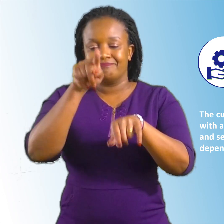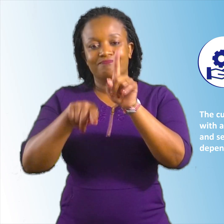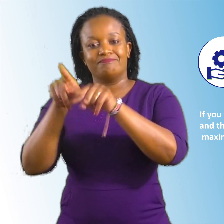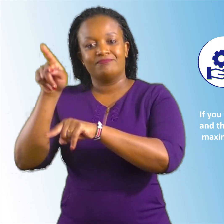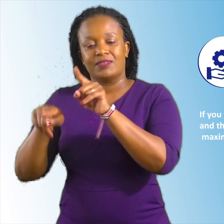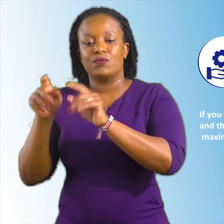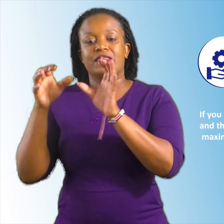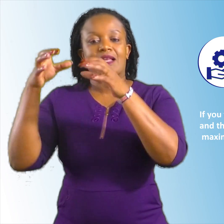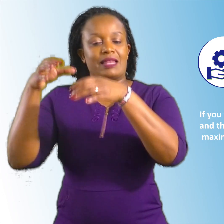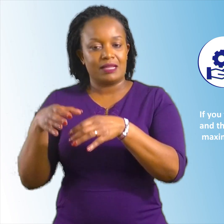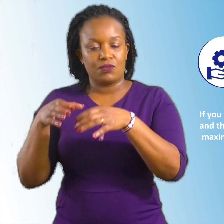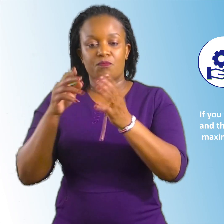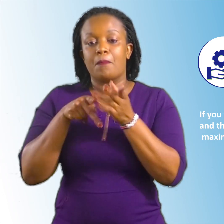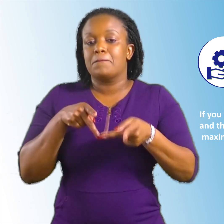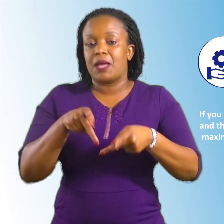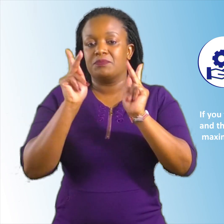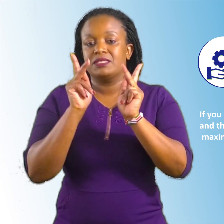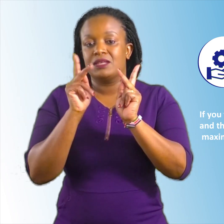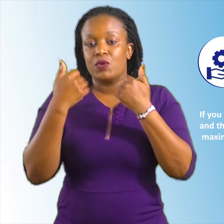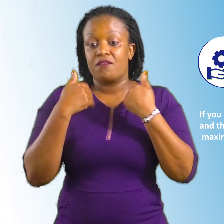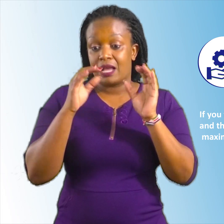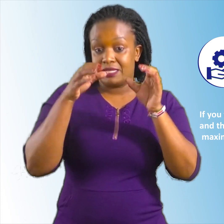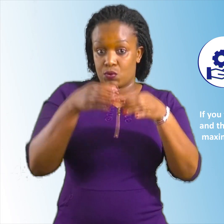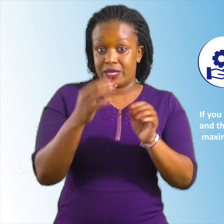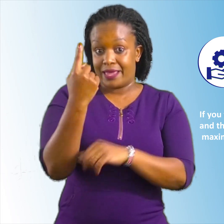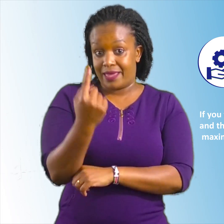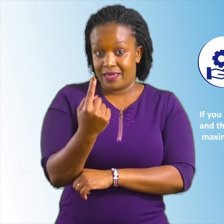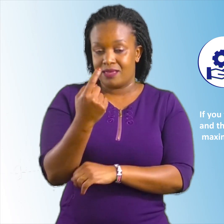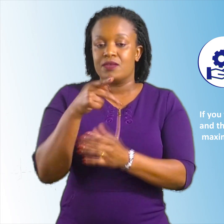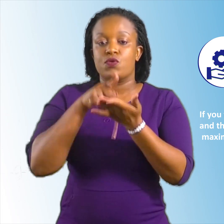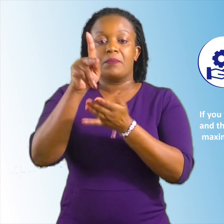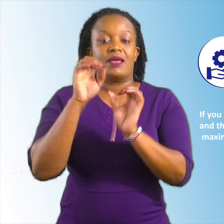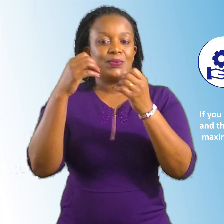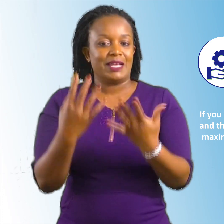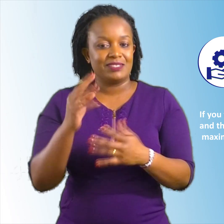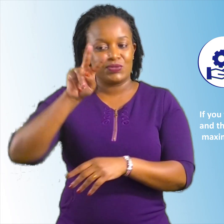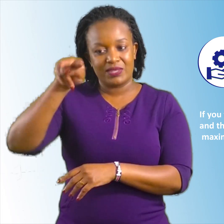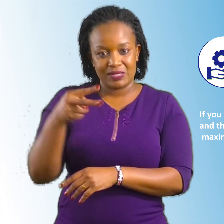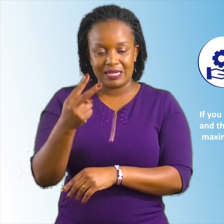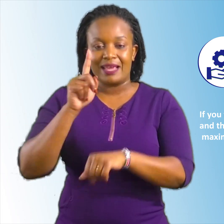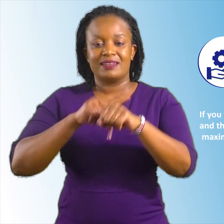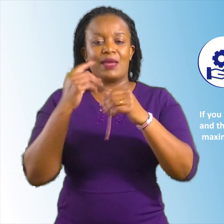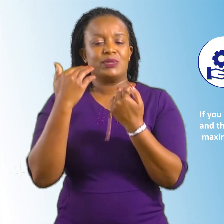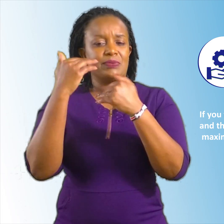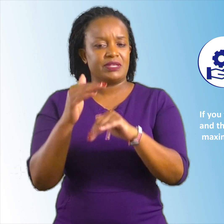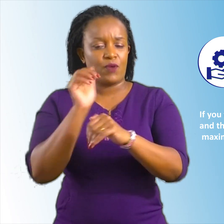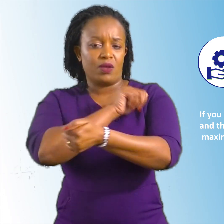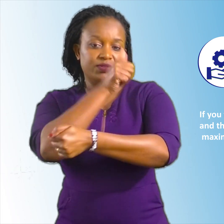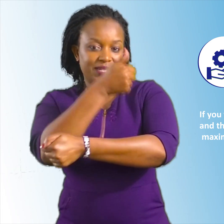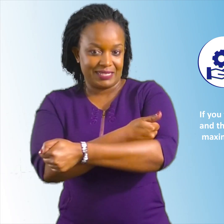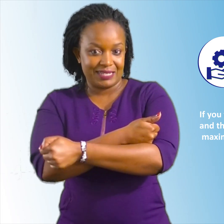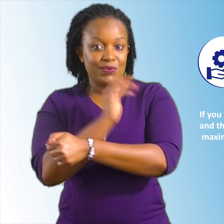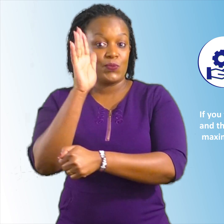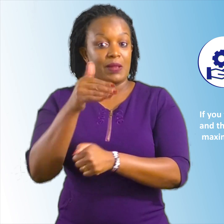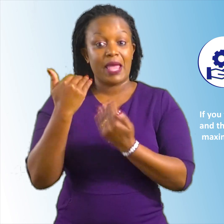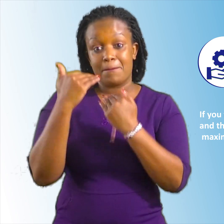of permit. If you take Category A, you will be charged $2,000 and the timeline for authorization